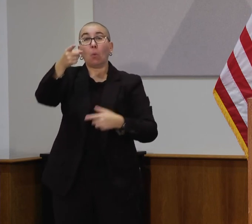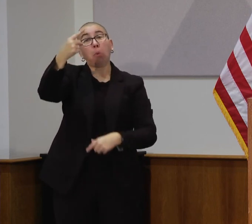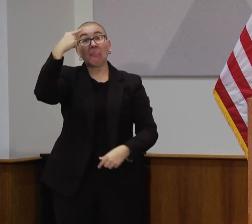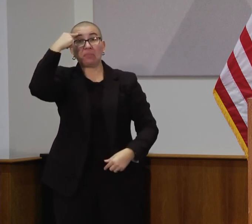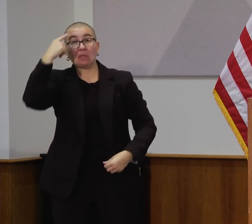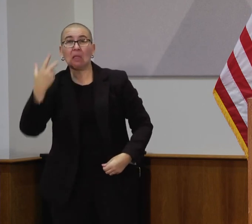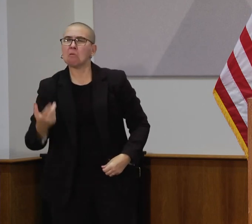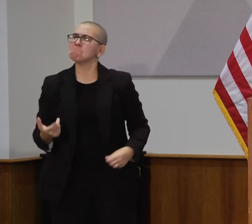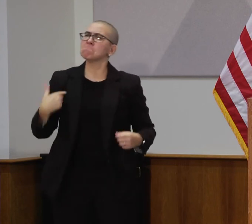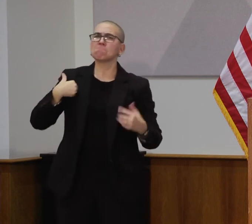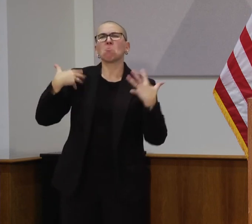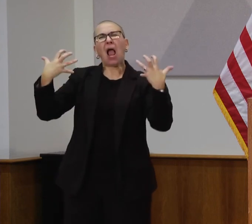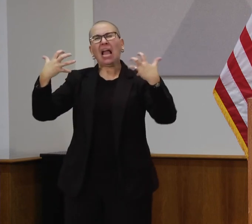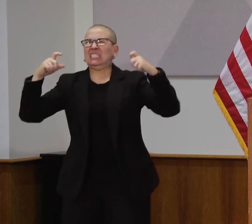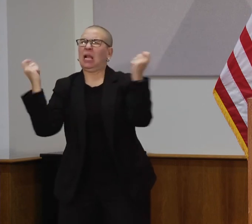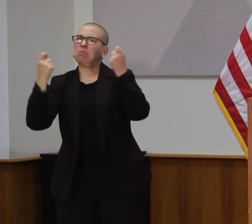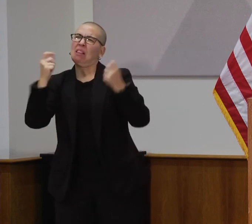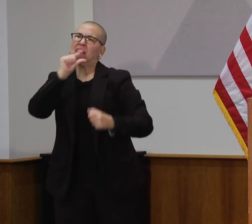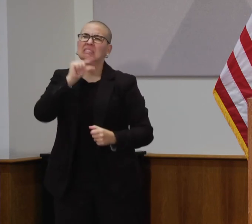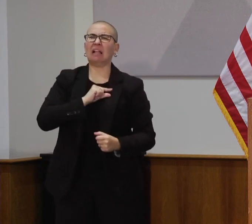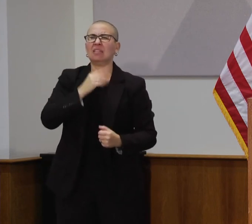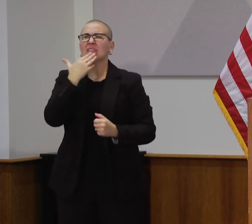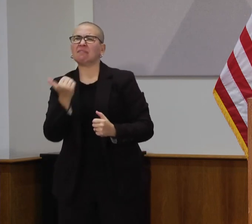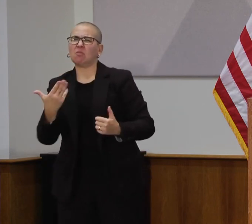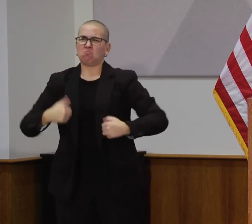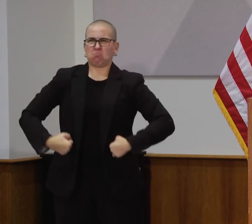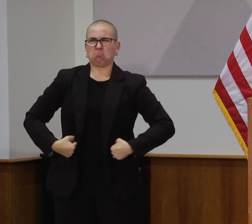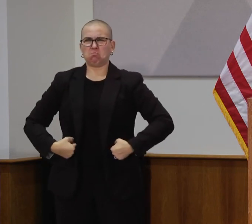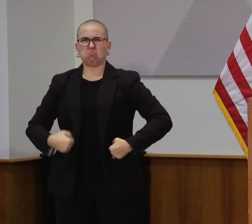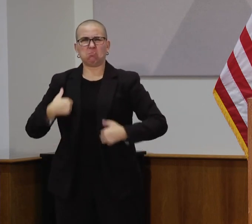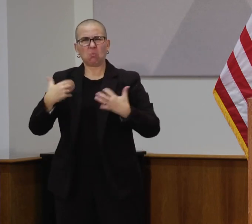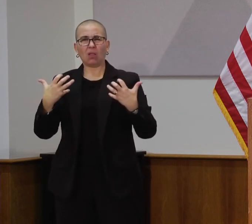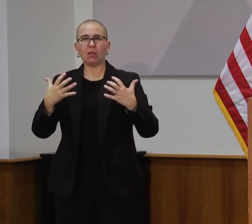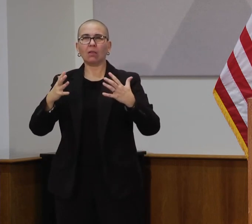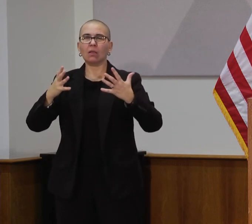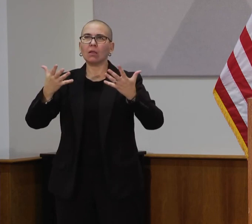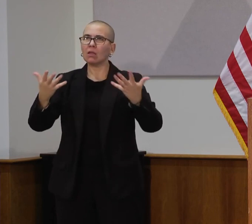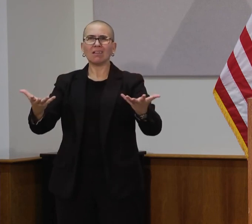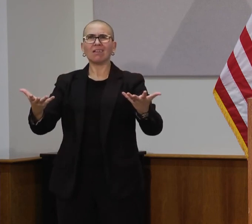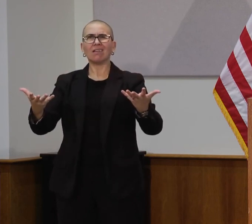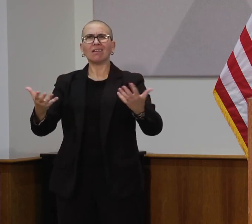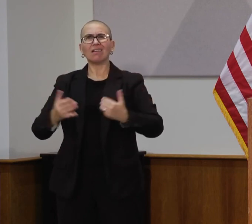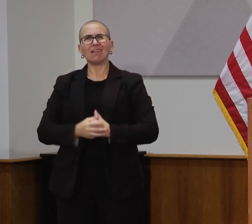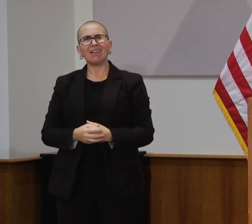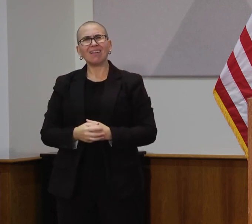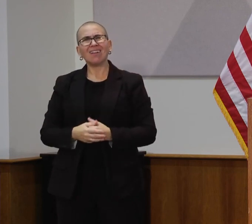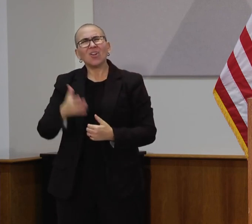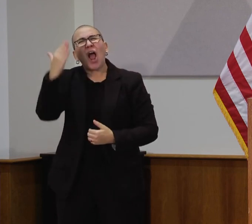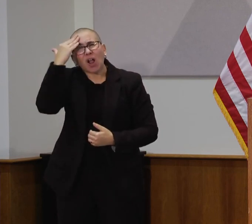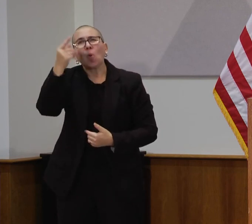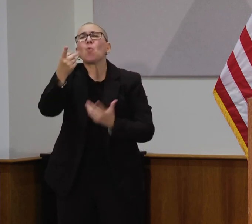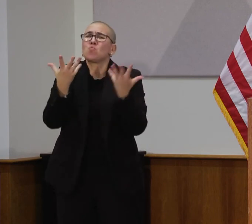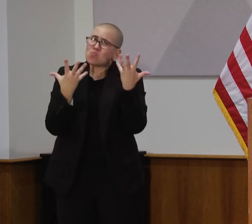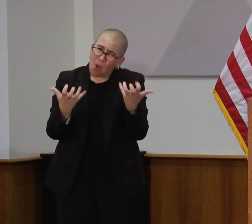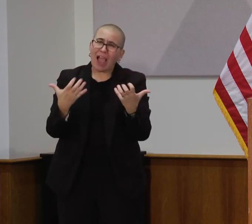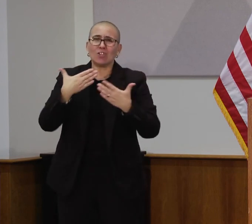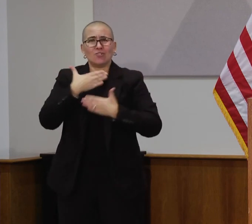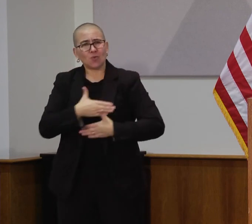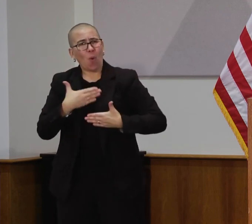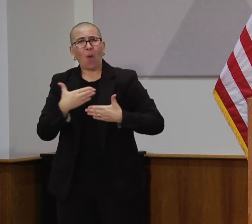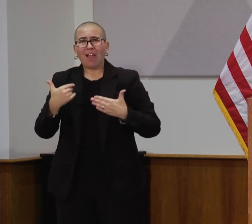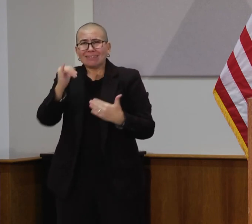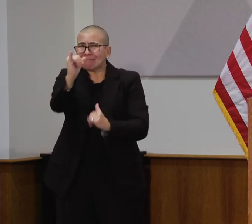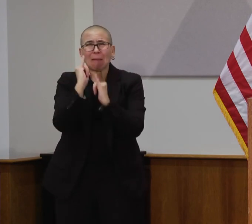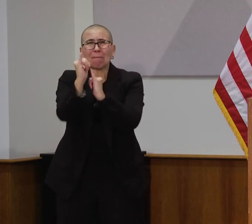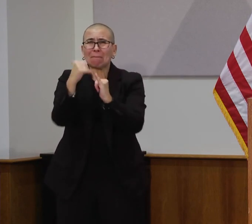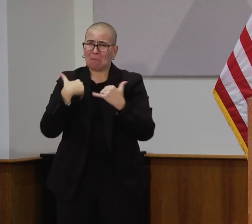I agree, I want you to celebrate Thanksgiving and find joy in that. Let's get creative again. Find safe ways